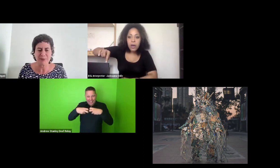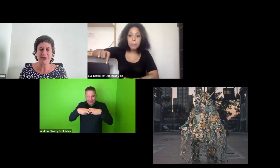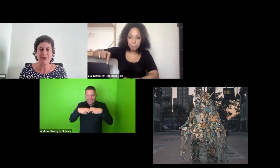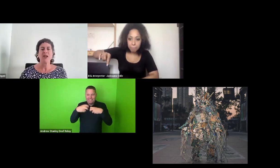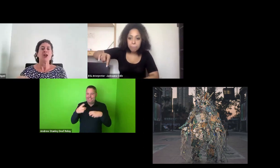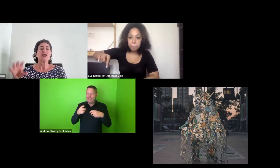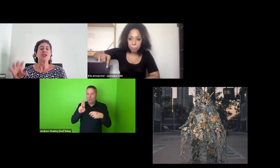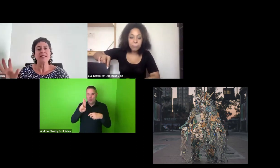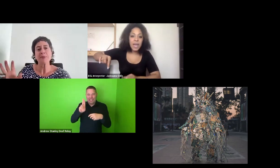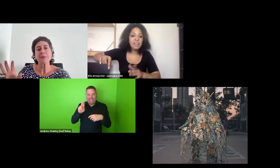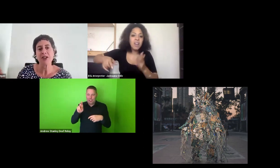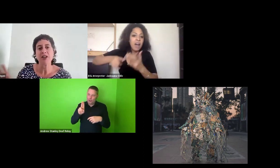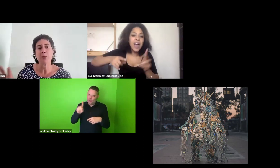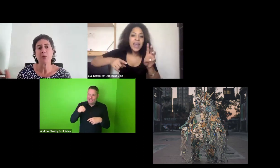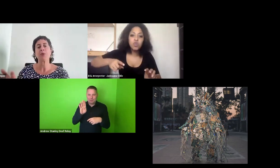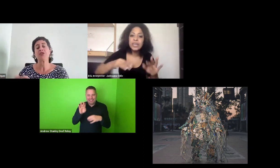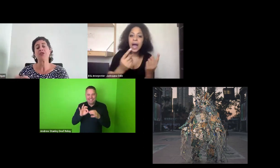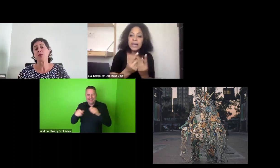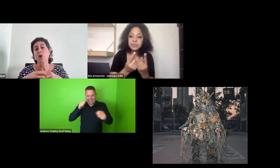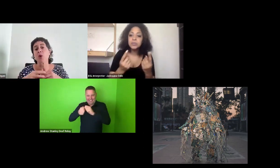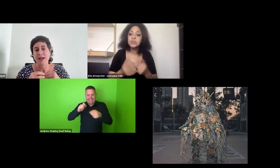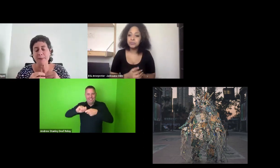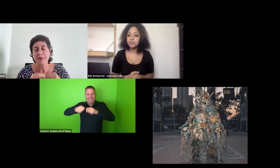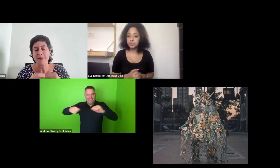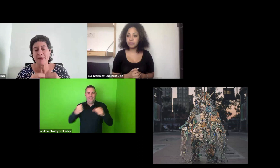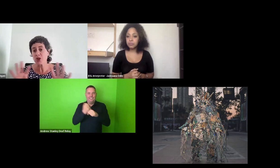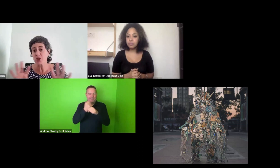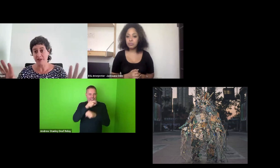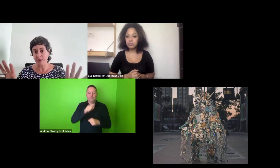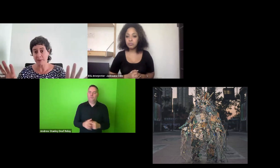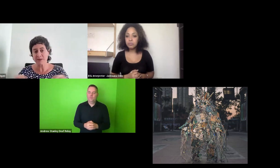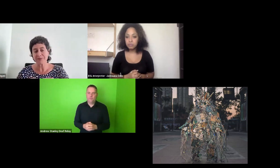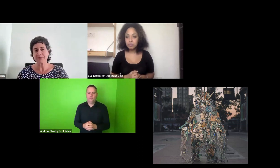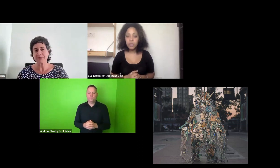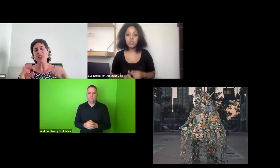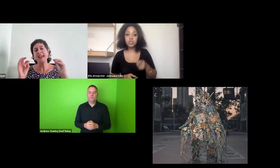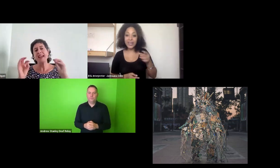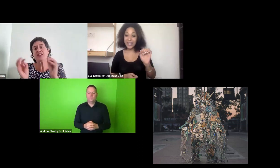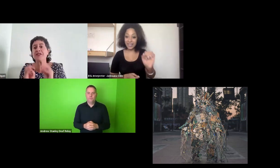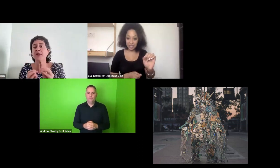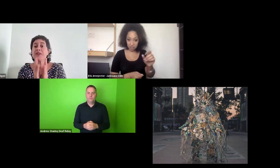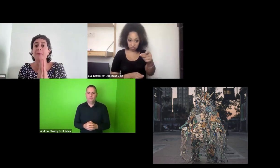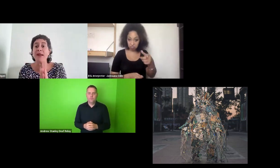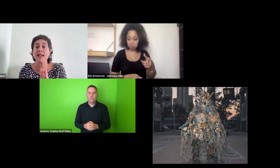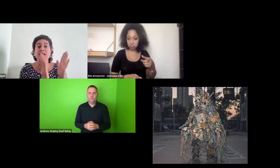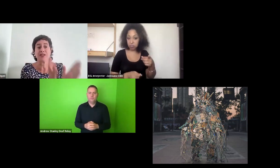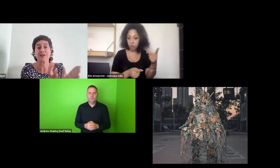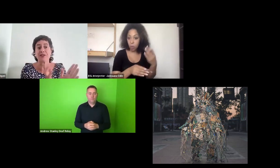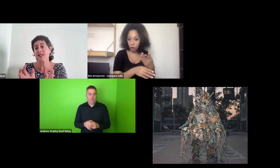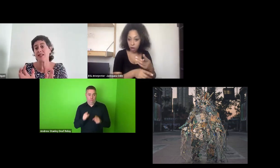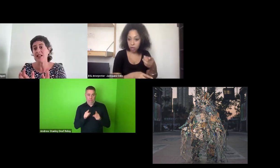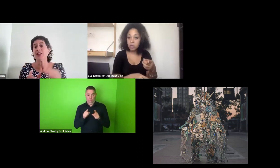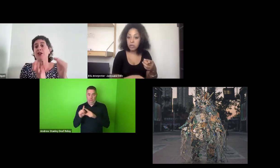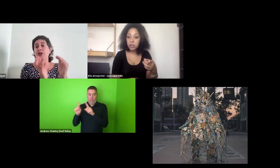electronic items. So in this particular work, which is called Core Dump, there are 4 short films, and each film was made in